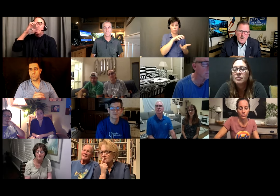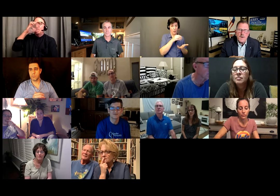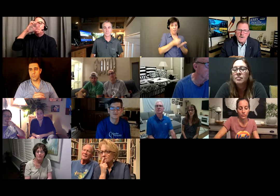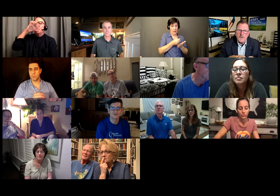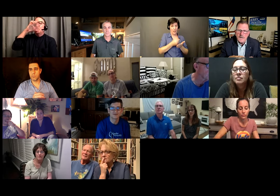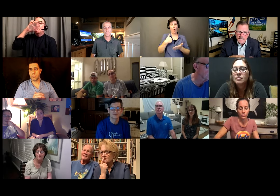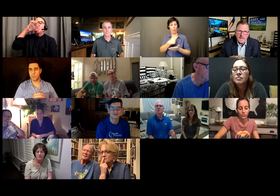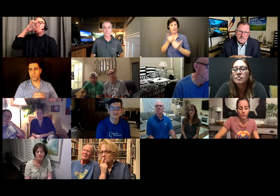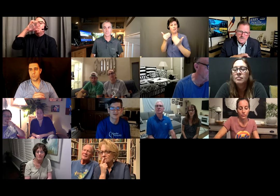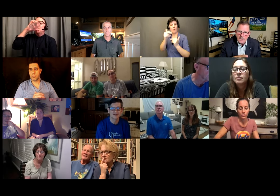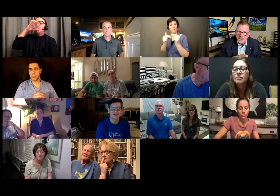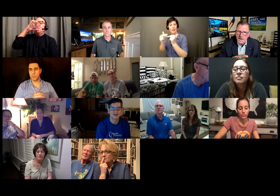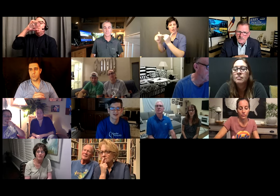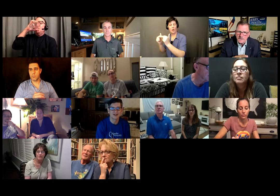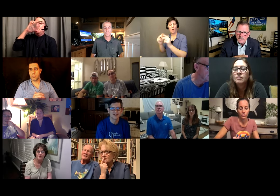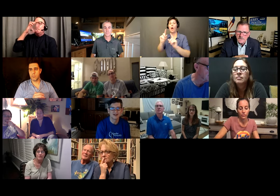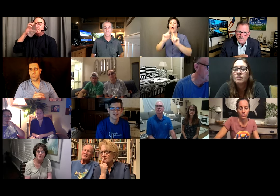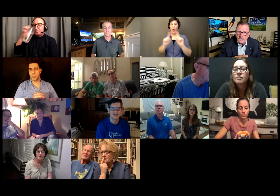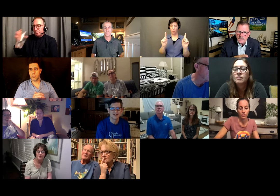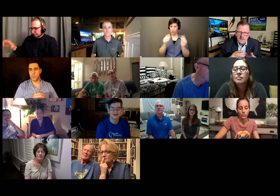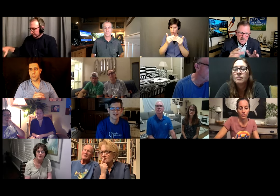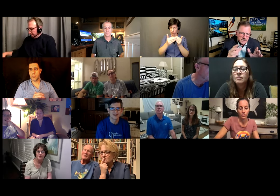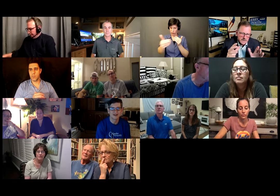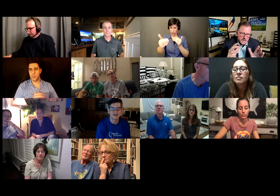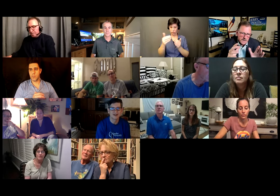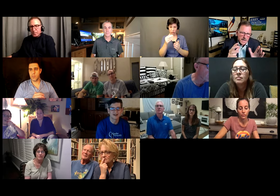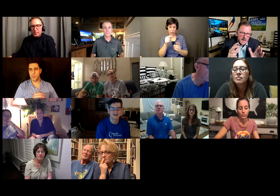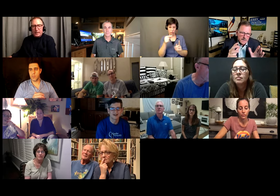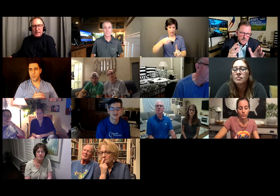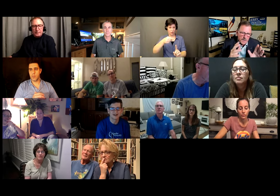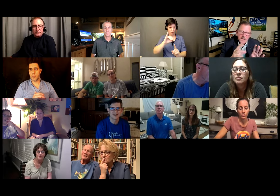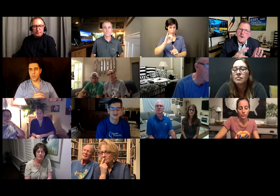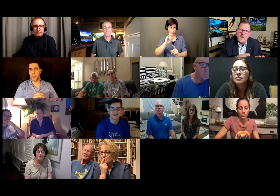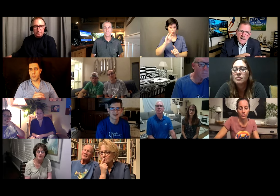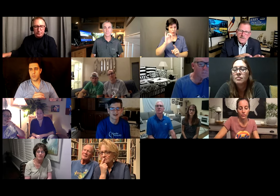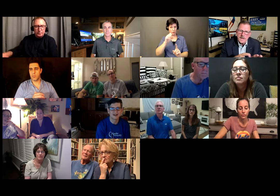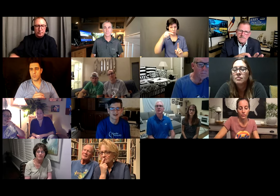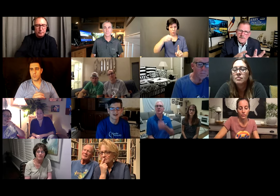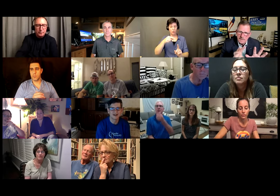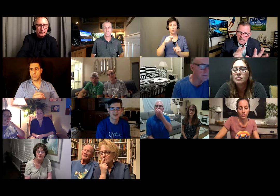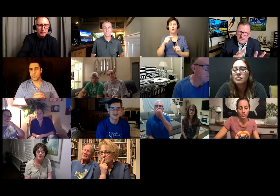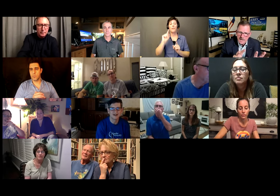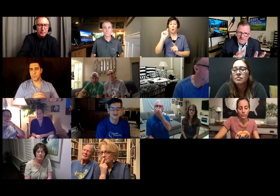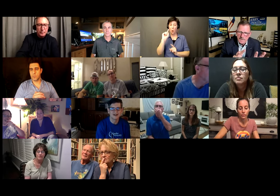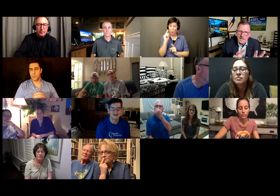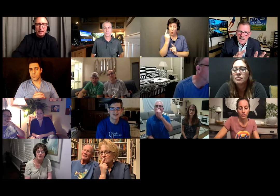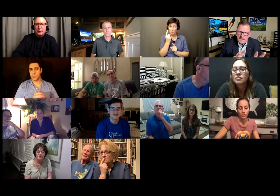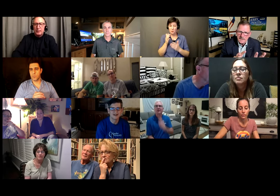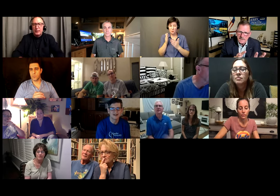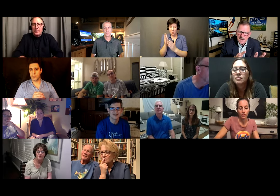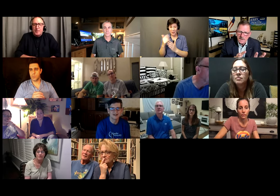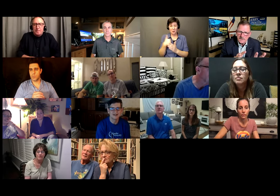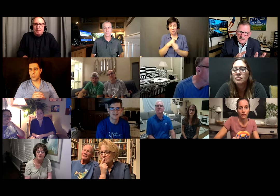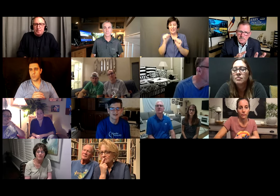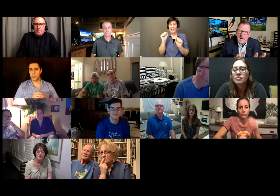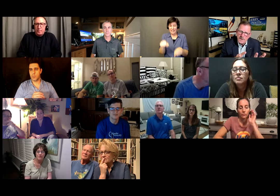only way we're going to get affordable housing, Julie, is that we don't allow them in the multifamily high